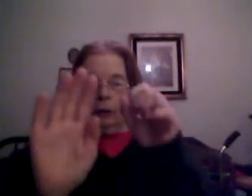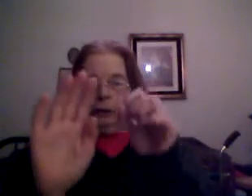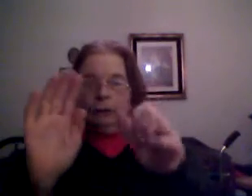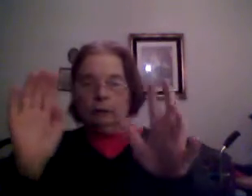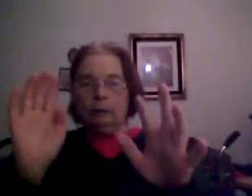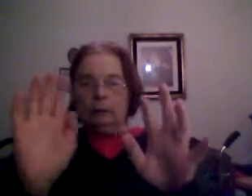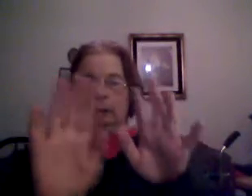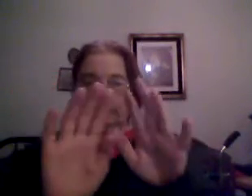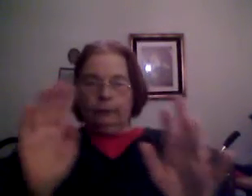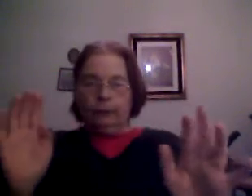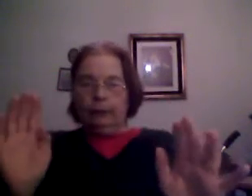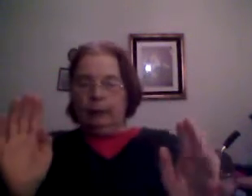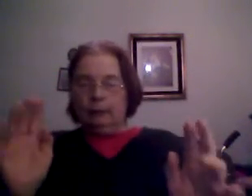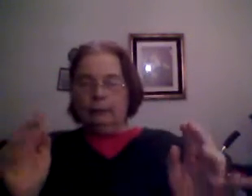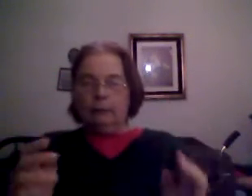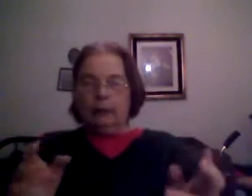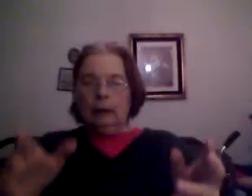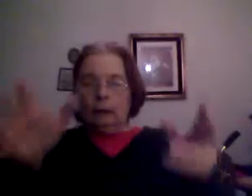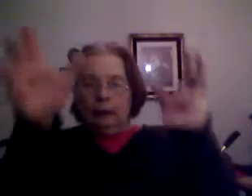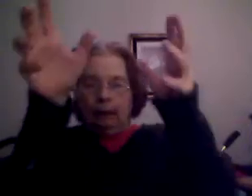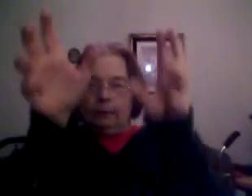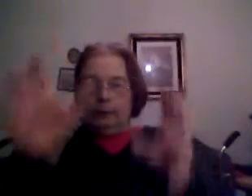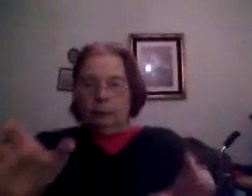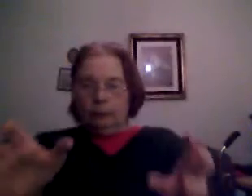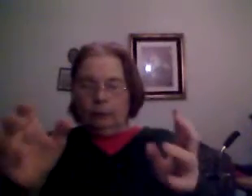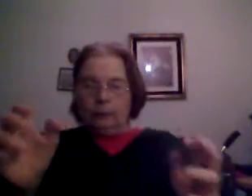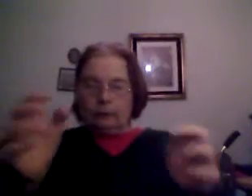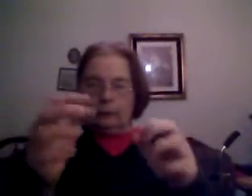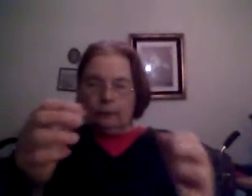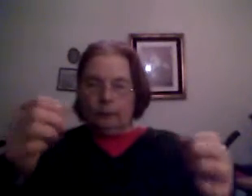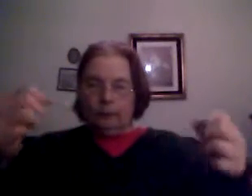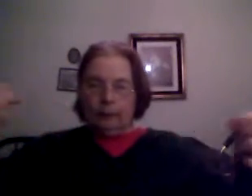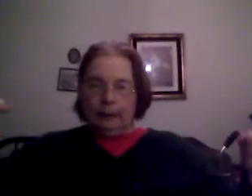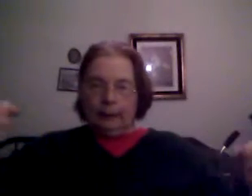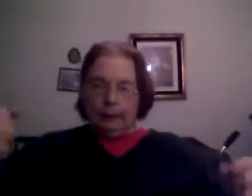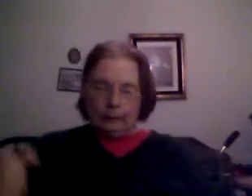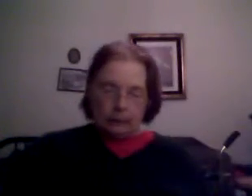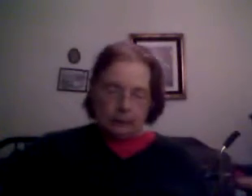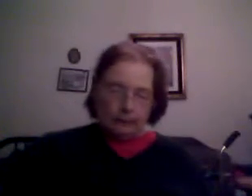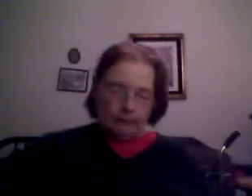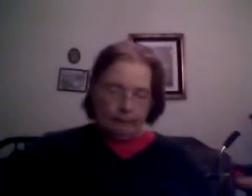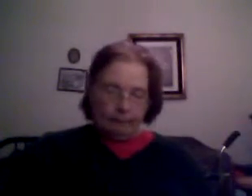2-door refrigerator, it would have double doors. It would open like this.